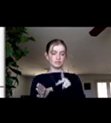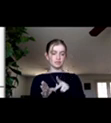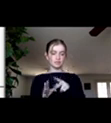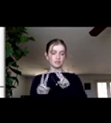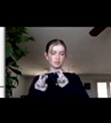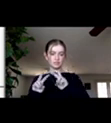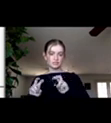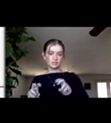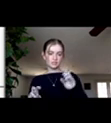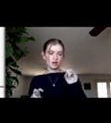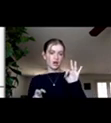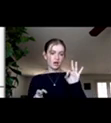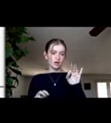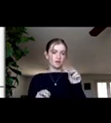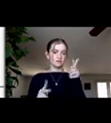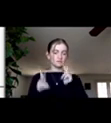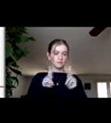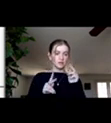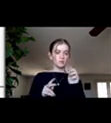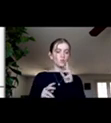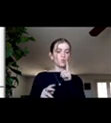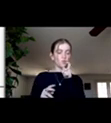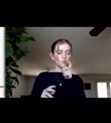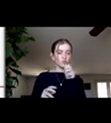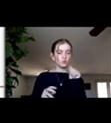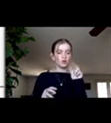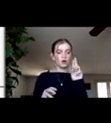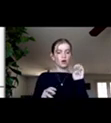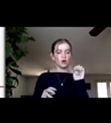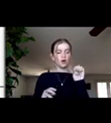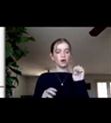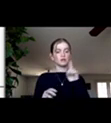of People Who Are Deaf or Hard of Hearing,"